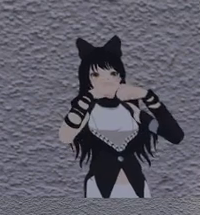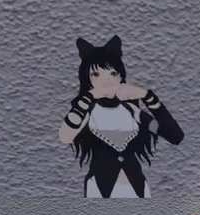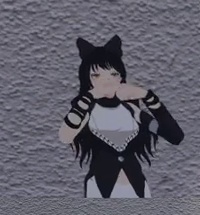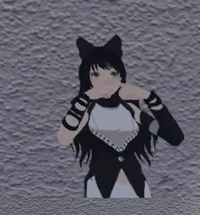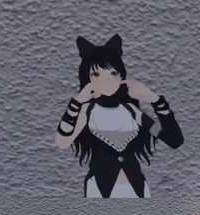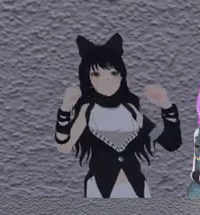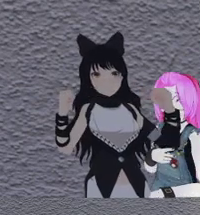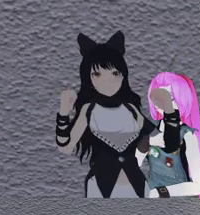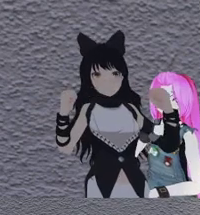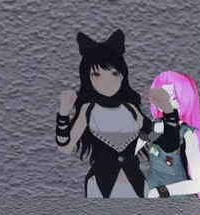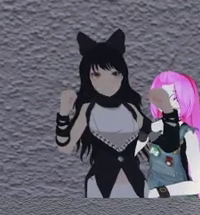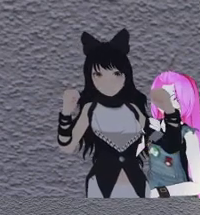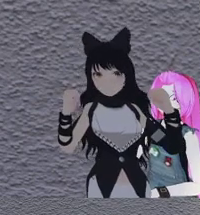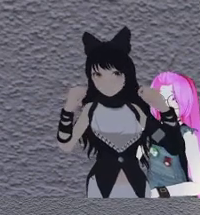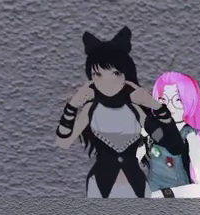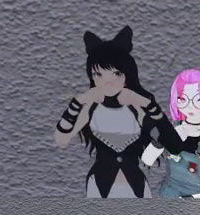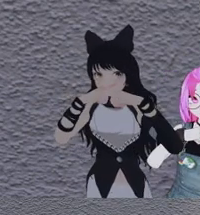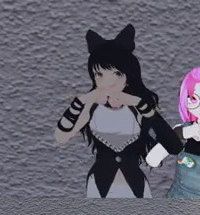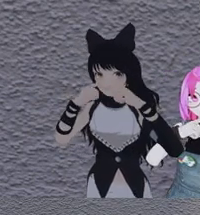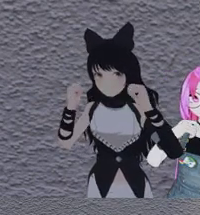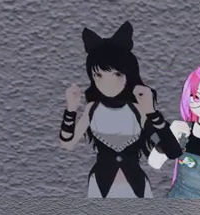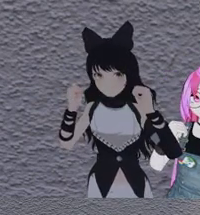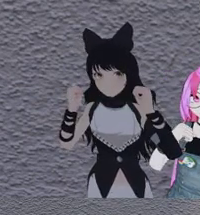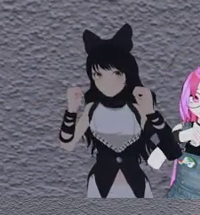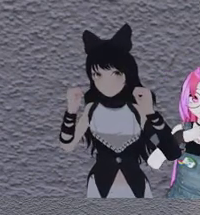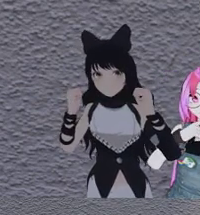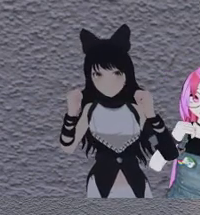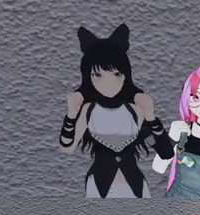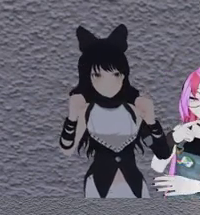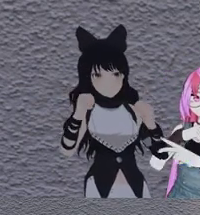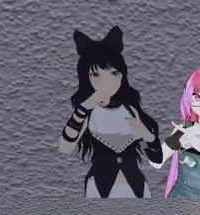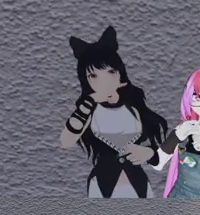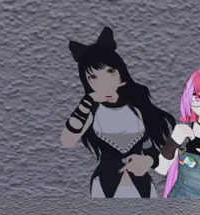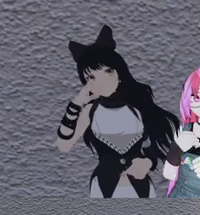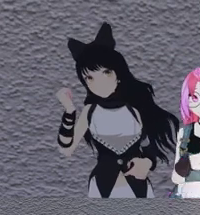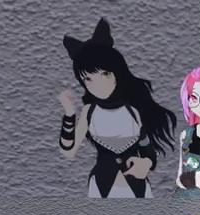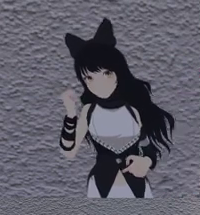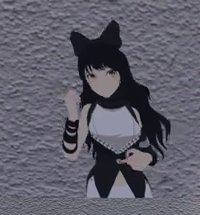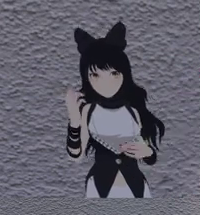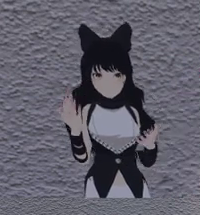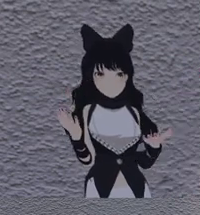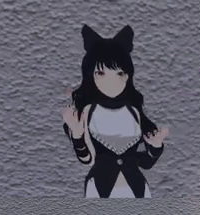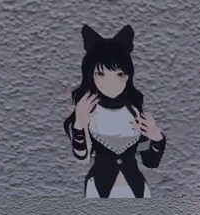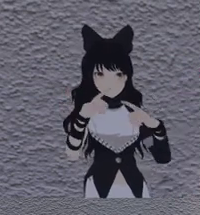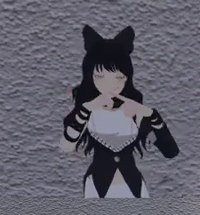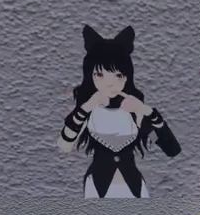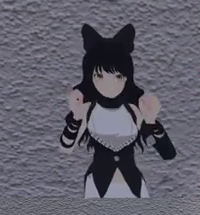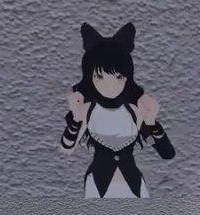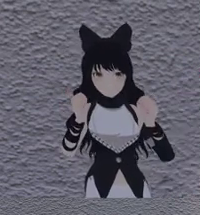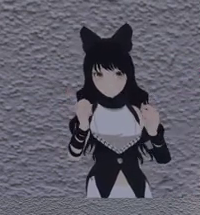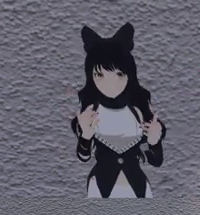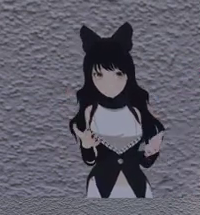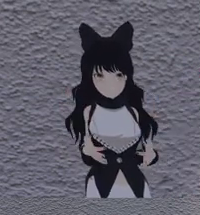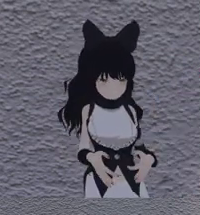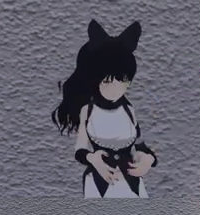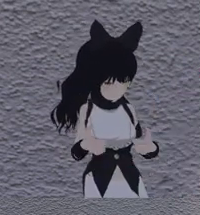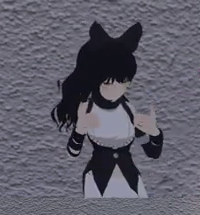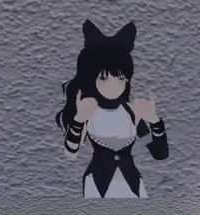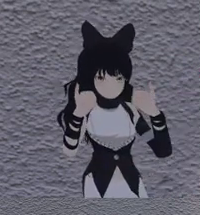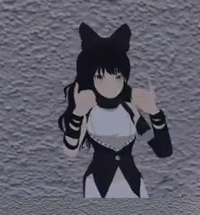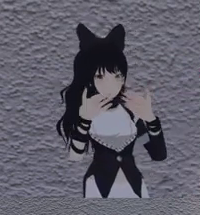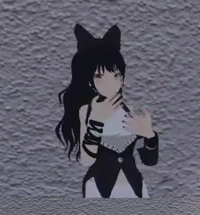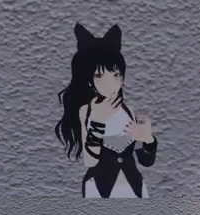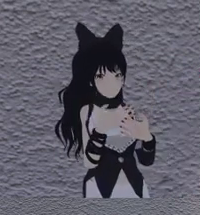Ugly. It could also be with one hand, right under the nose, or two. Ugly.